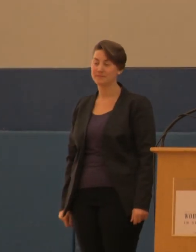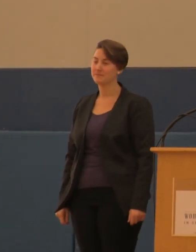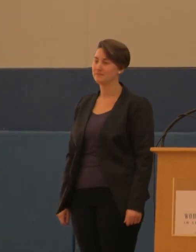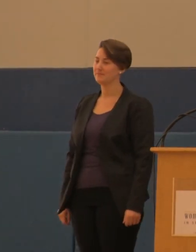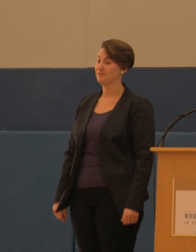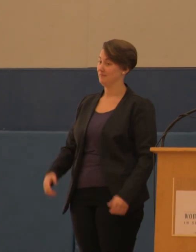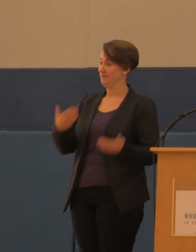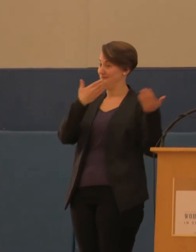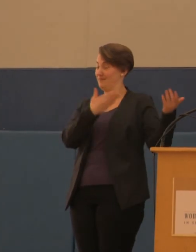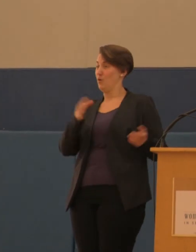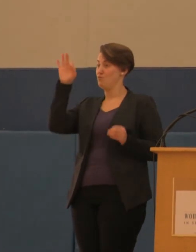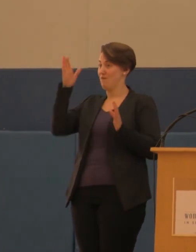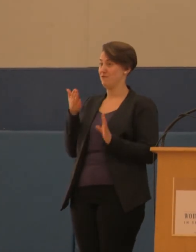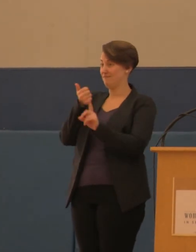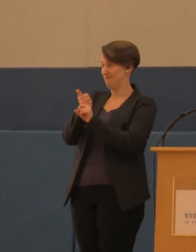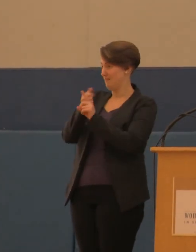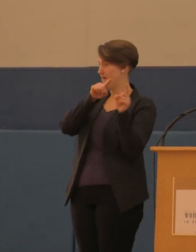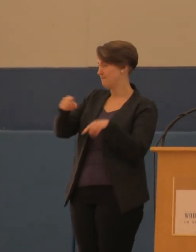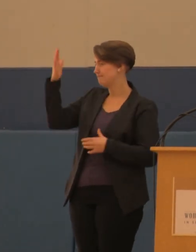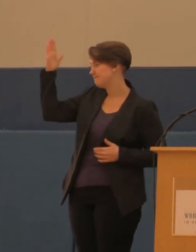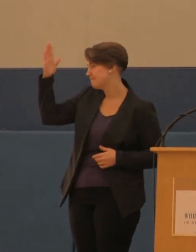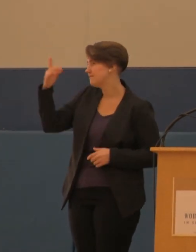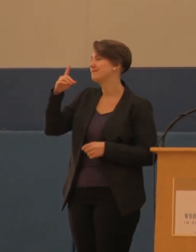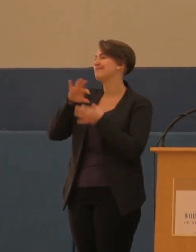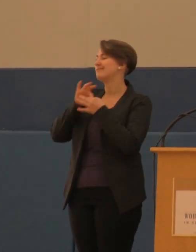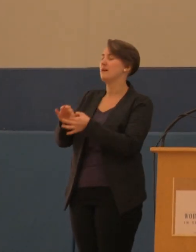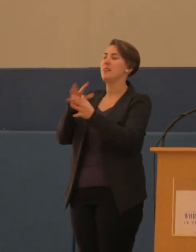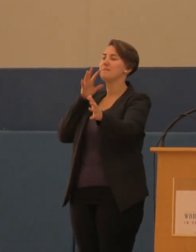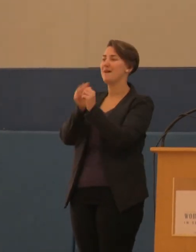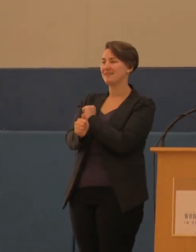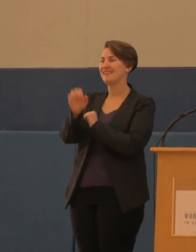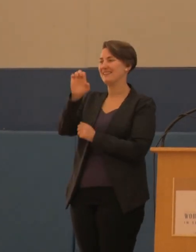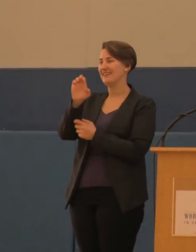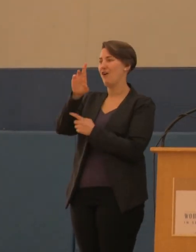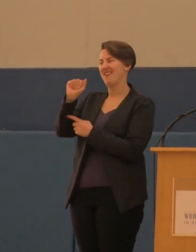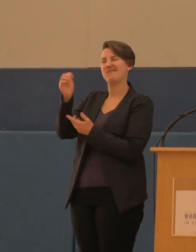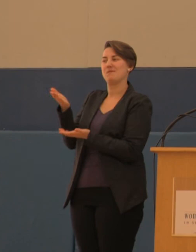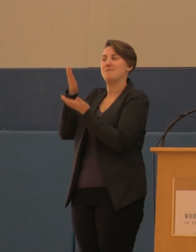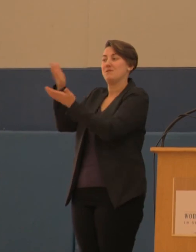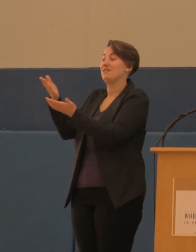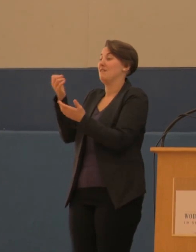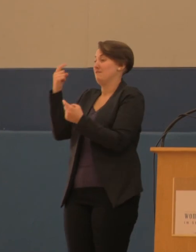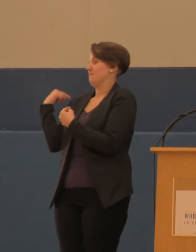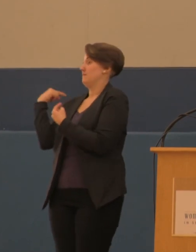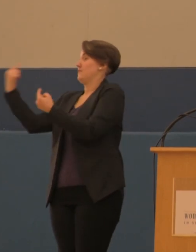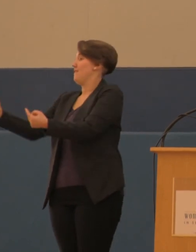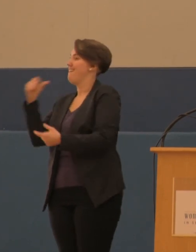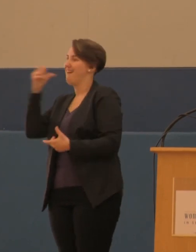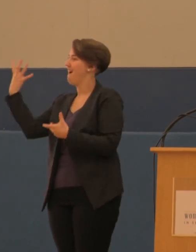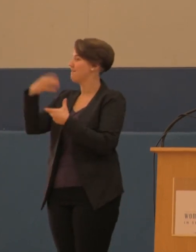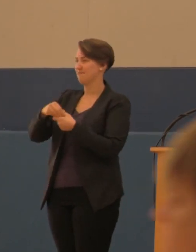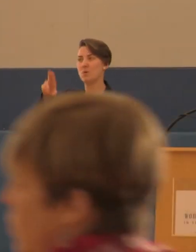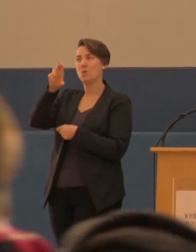Reverend Indwala is here to speak with us about passage of the proposed ERA, which to this day is not included in the